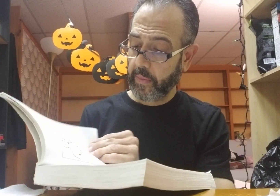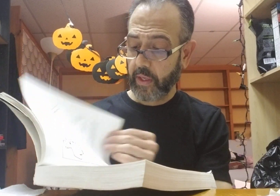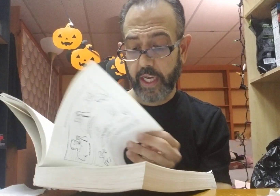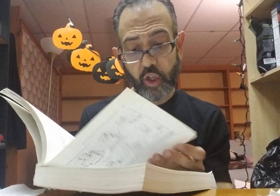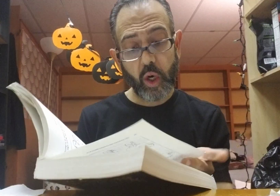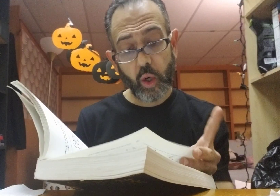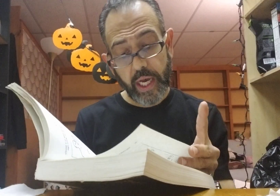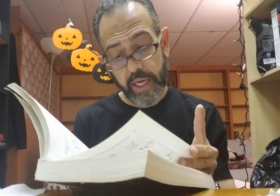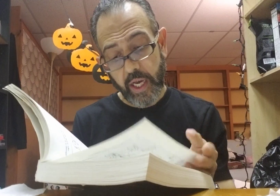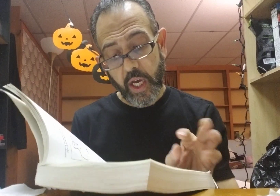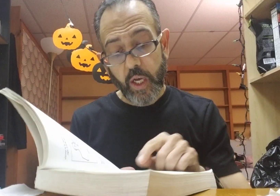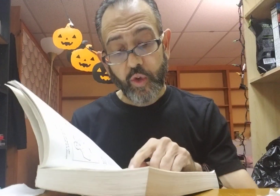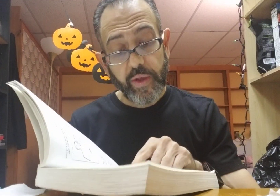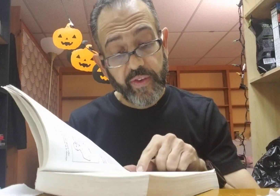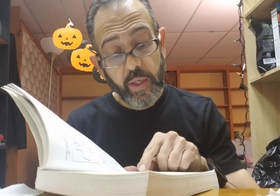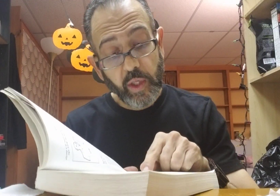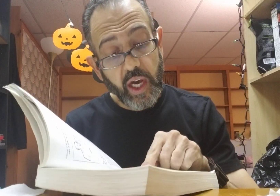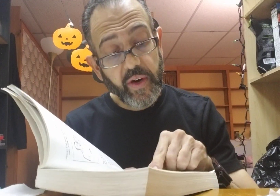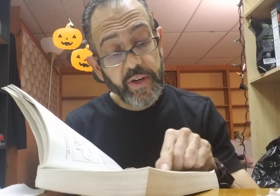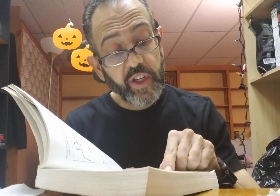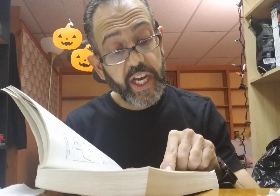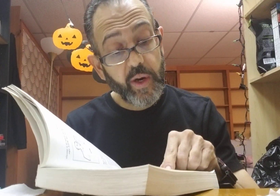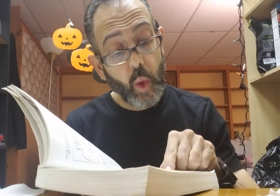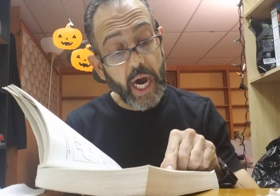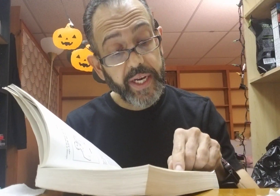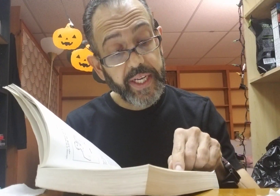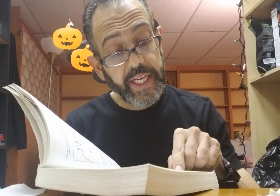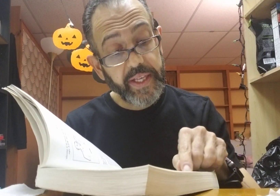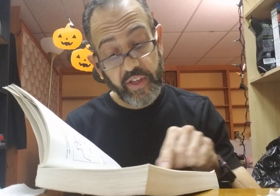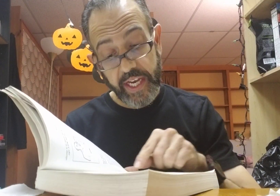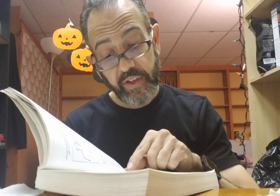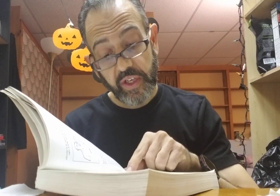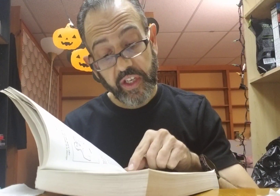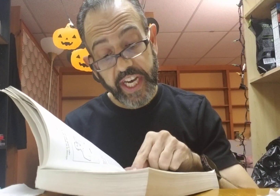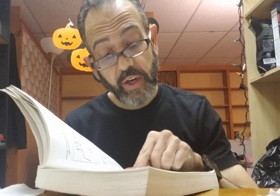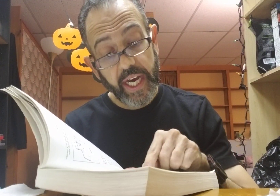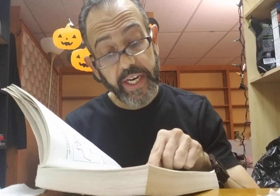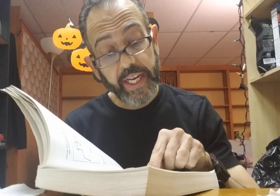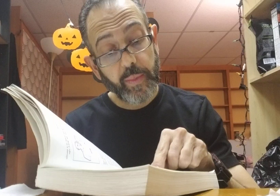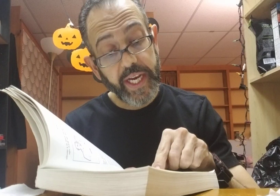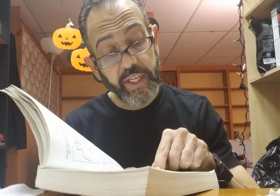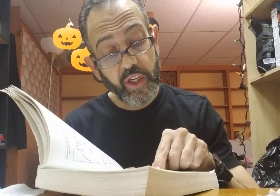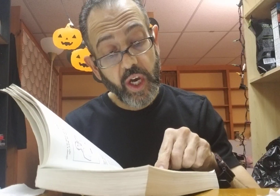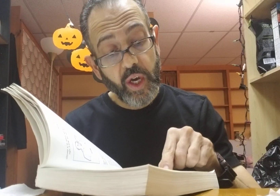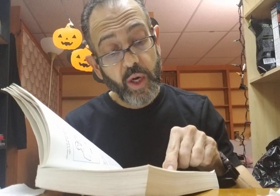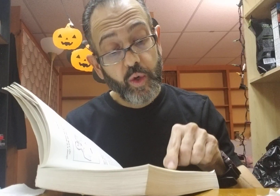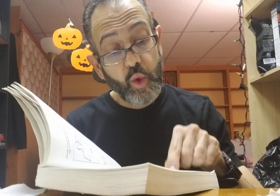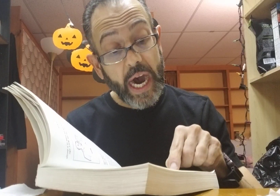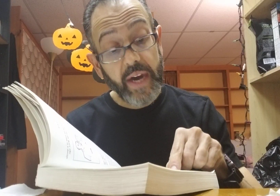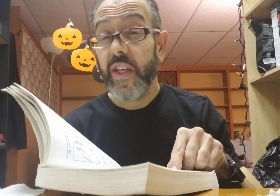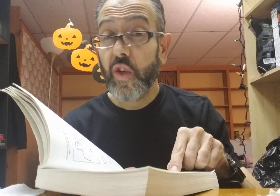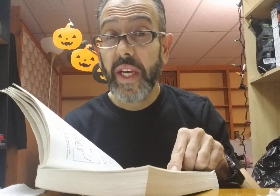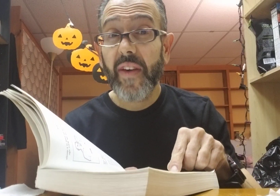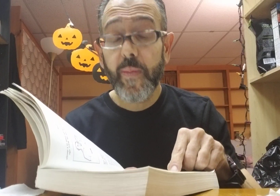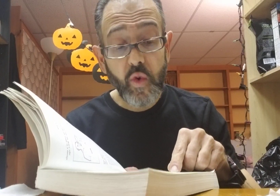Okay, so hold on. So the verbs love, understand, and want in the sentences here and on the next page do obviously have movement